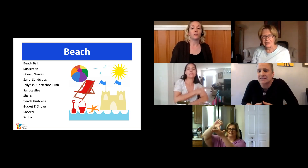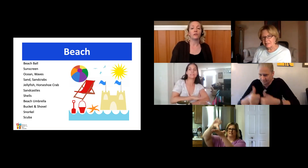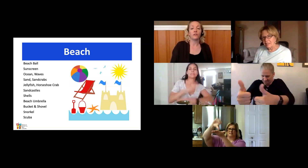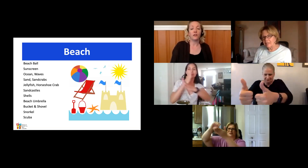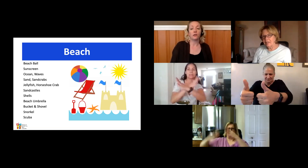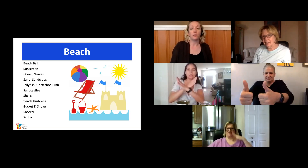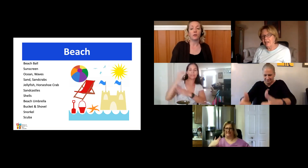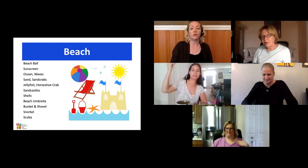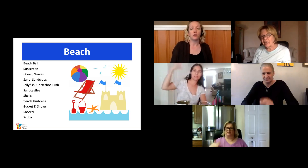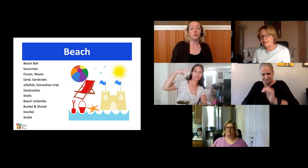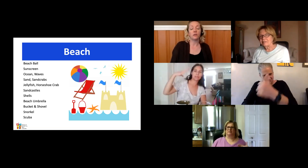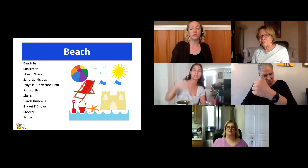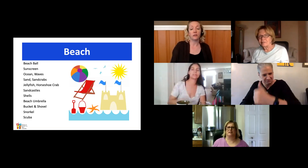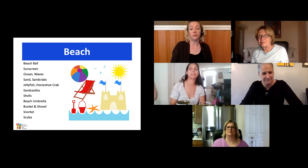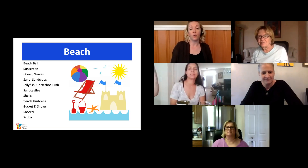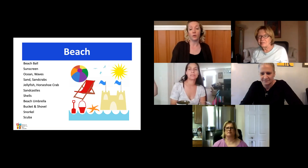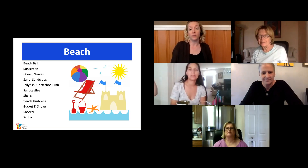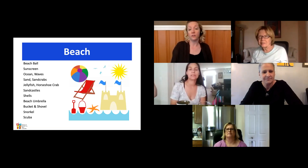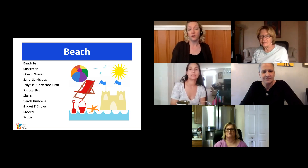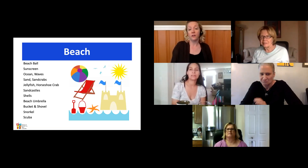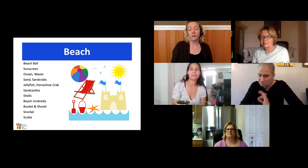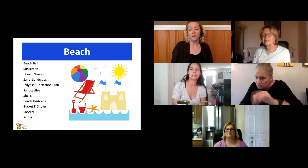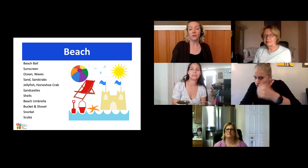important, that this is a necessity. There you go.